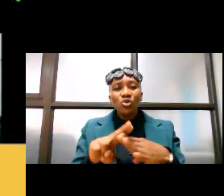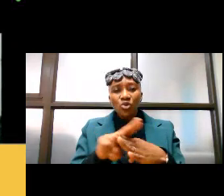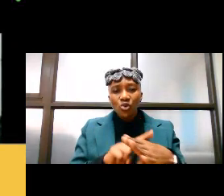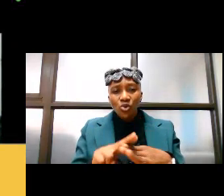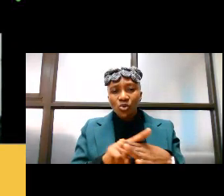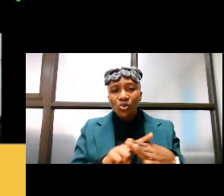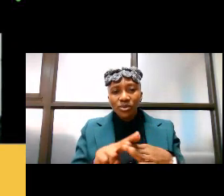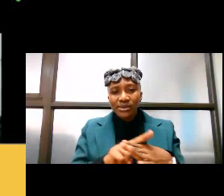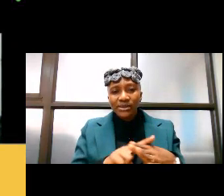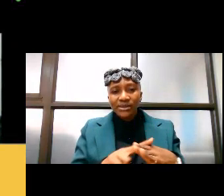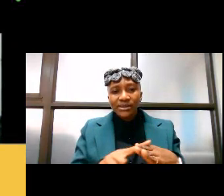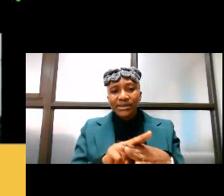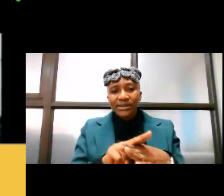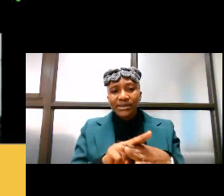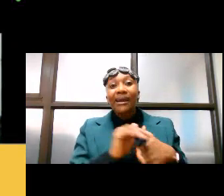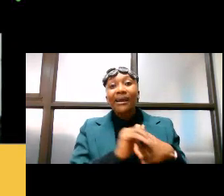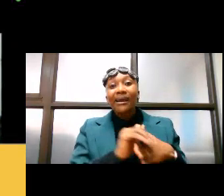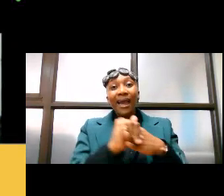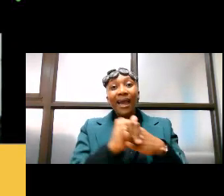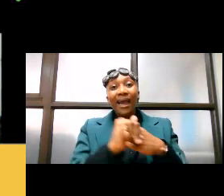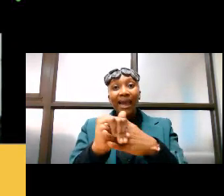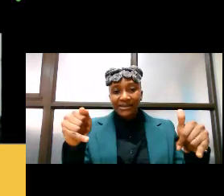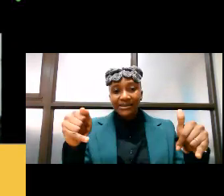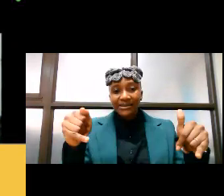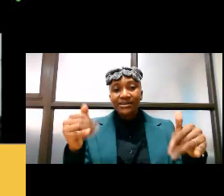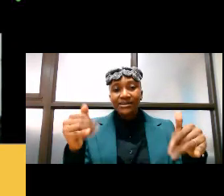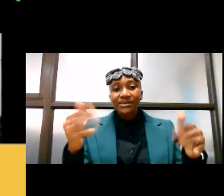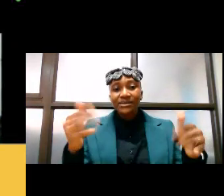well in higher education and training.